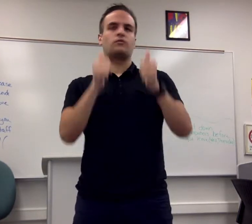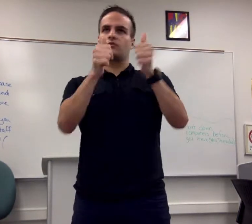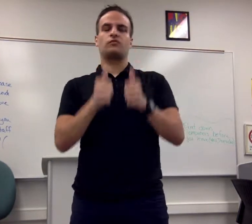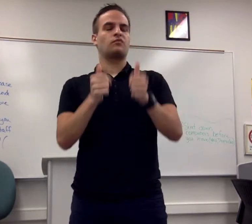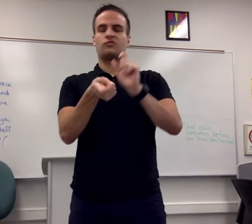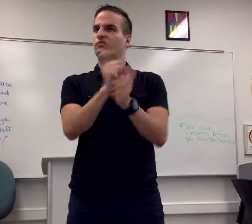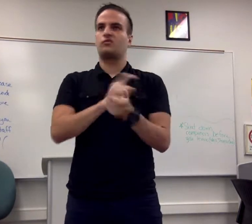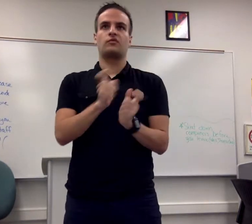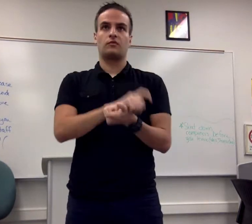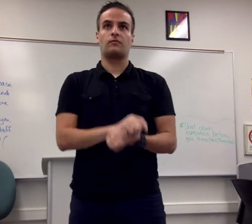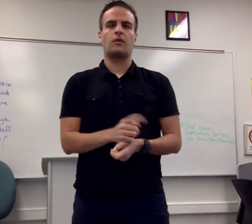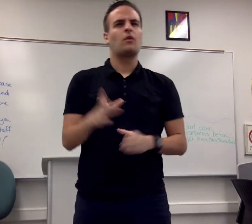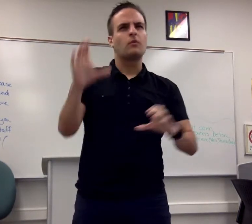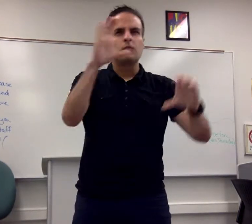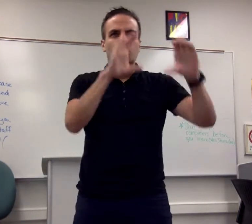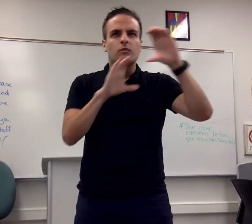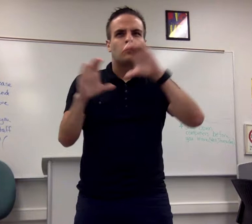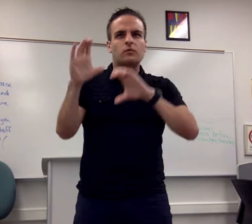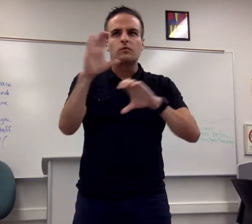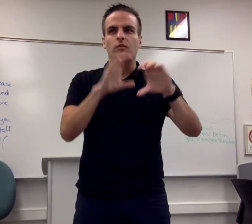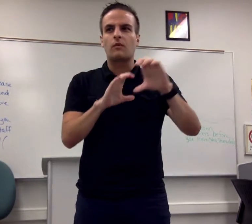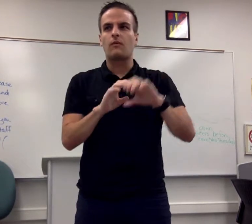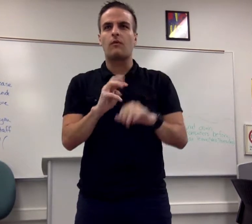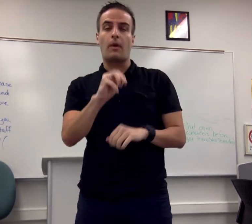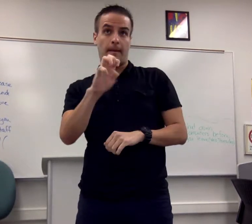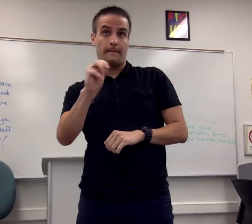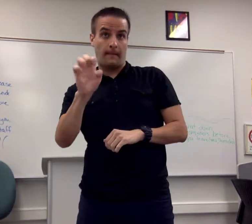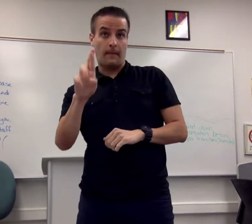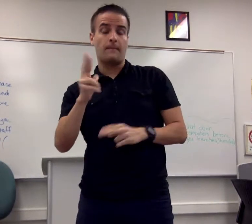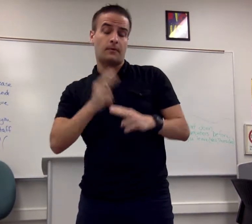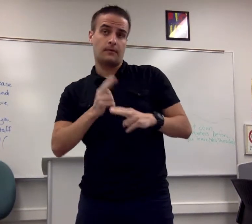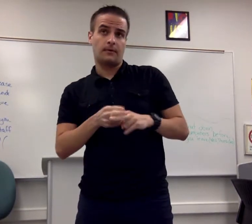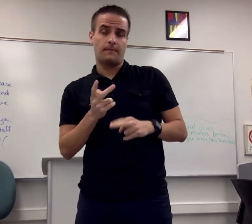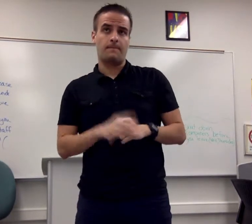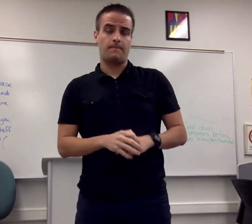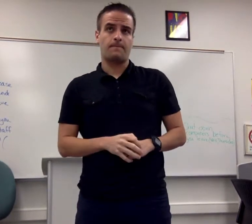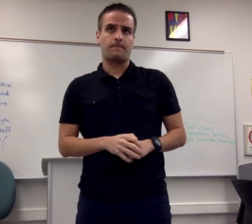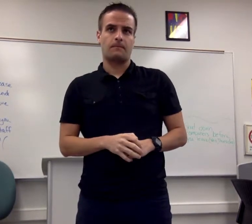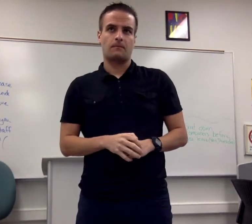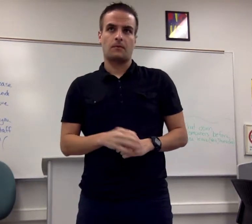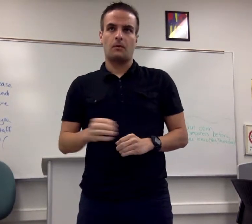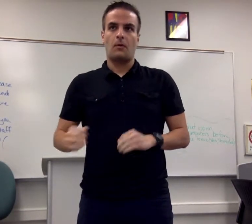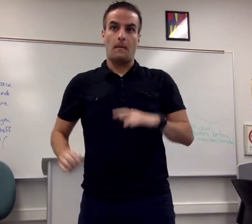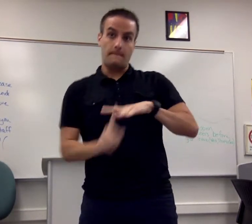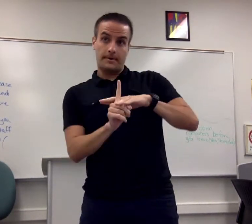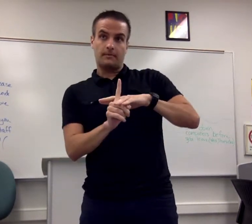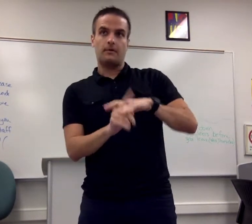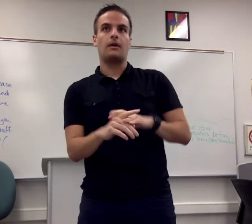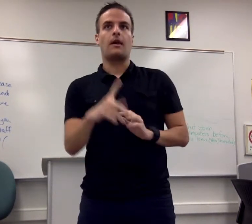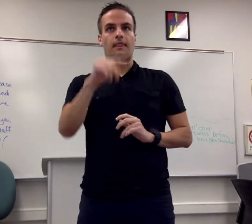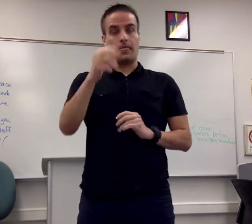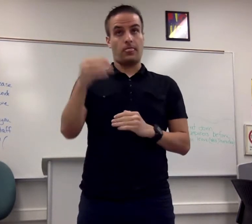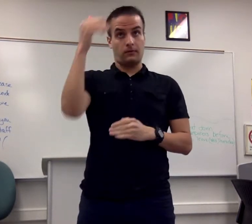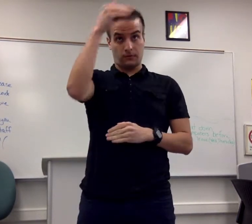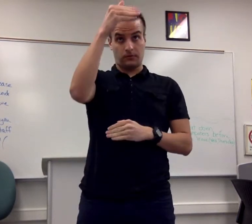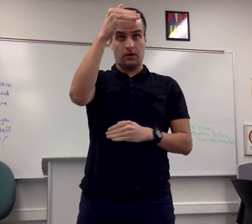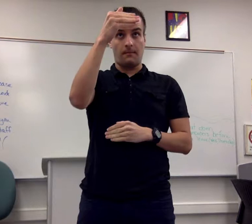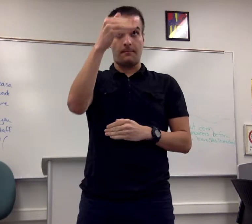When you're searching for a member name there, it comes up like on the top before you search in